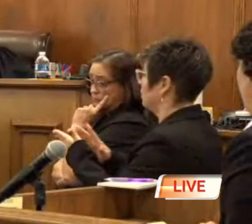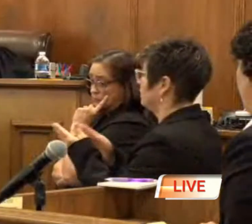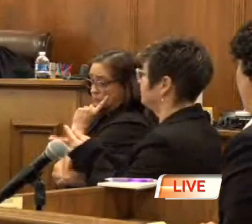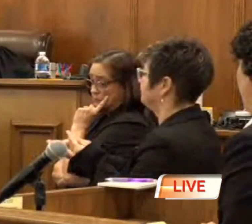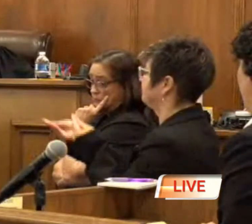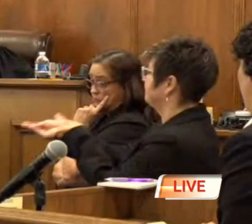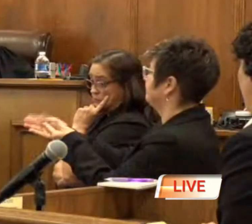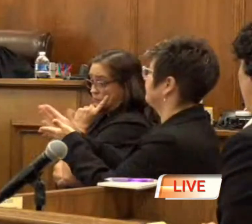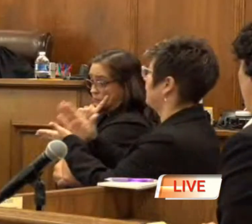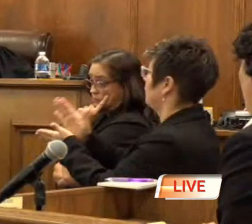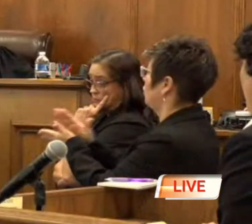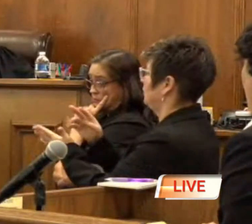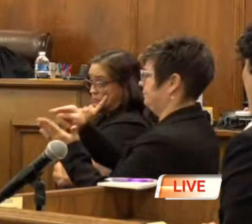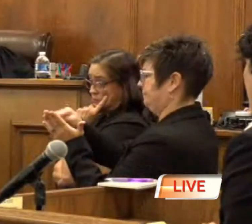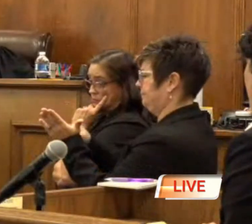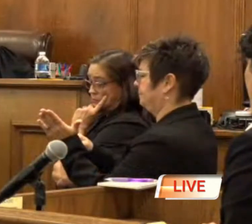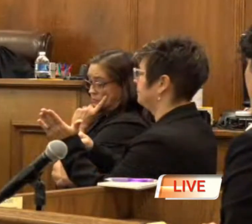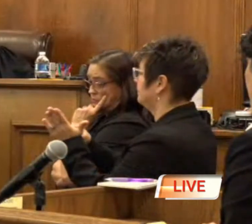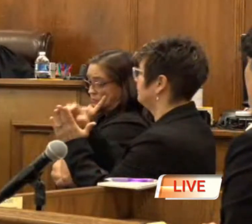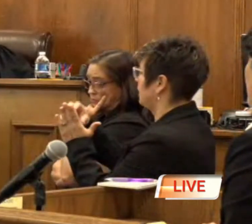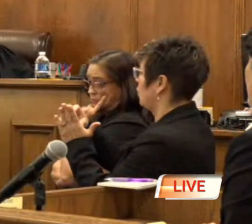earlier,